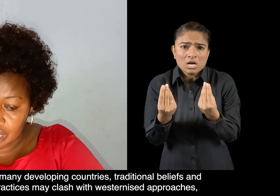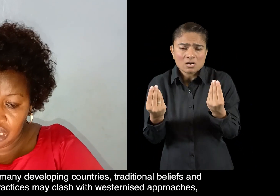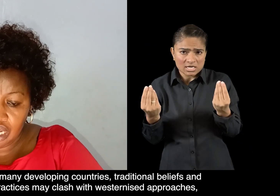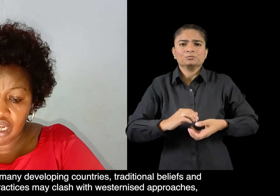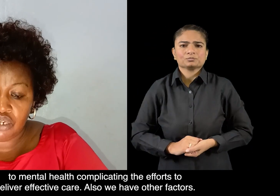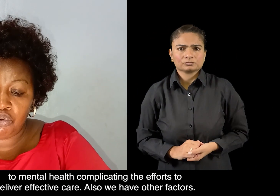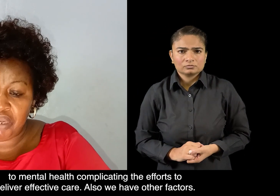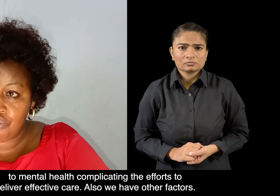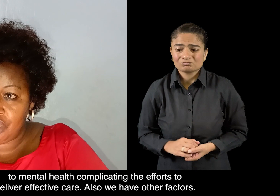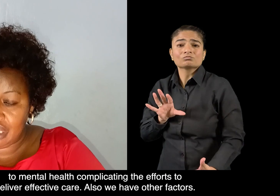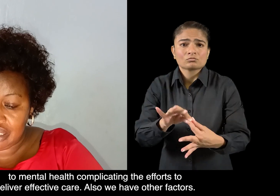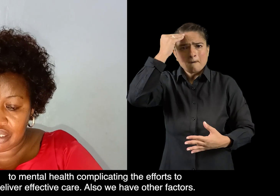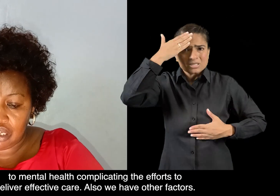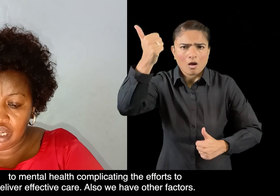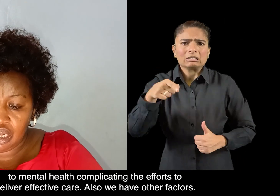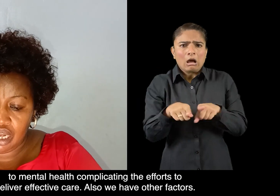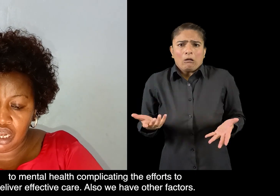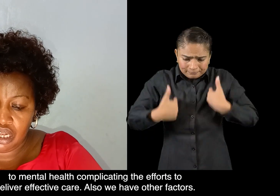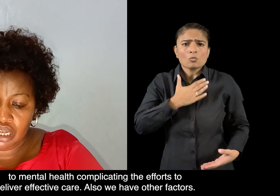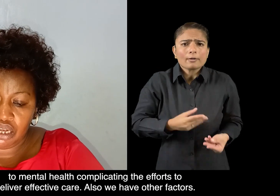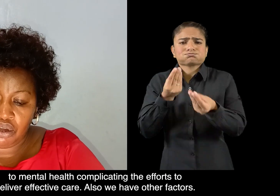approaches to mental health,